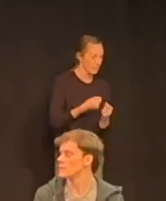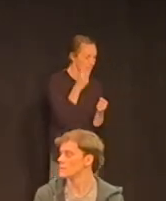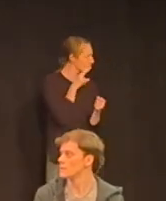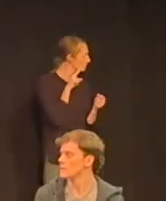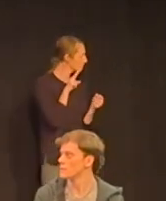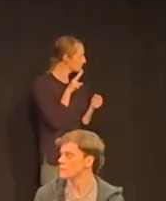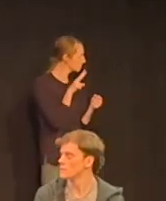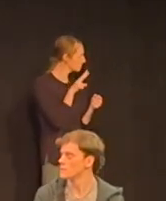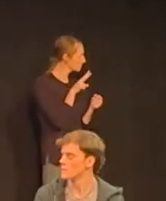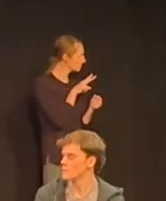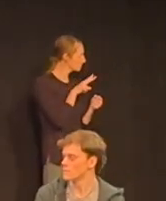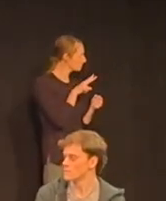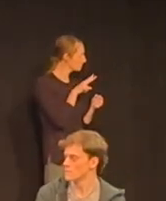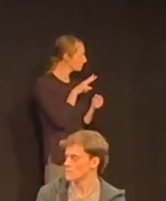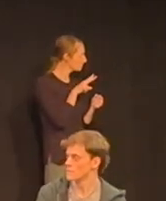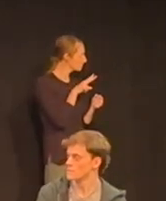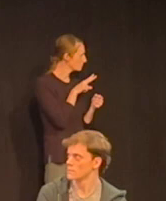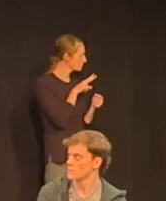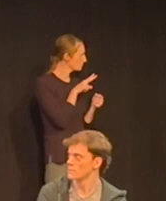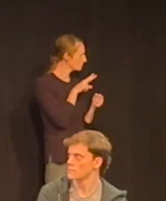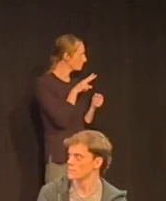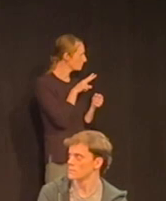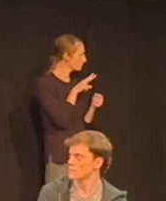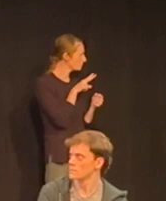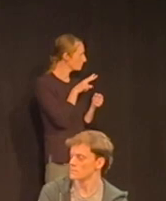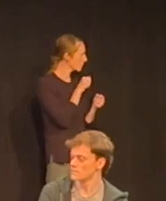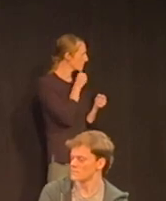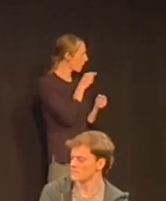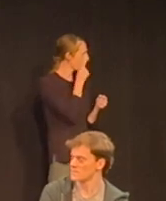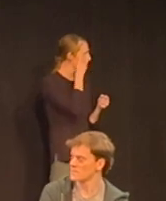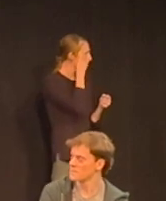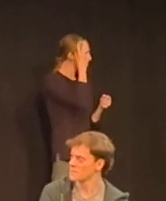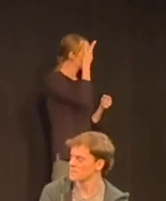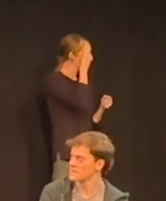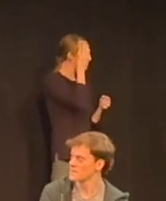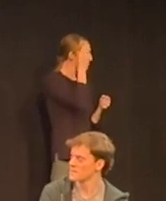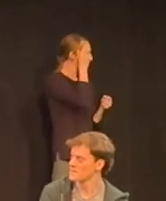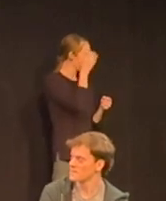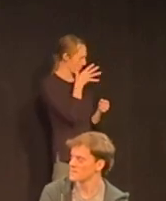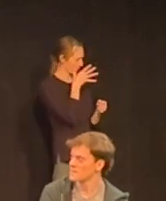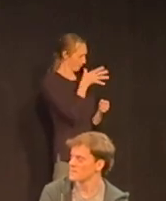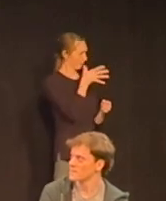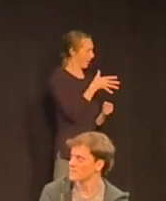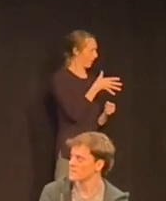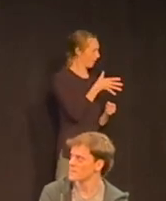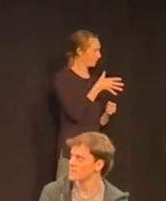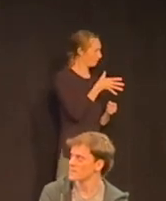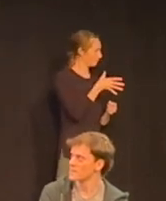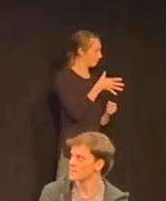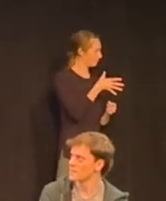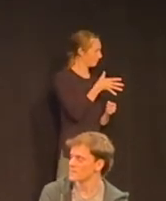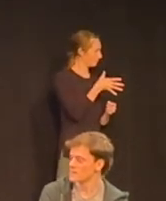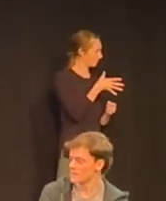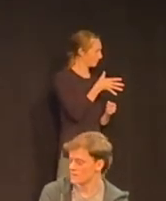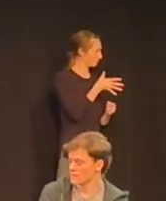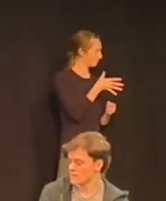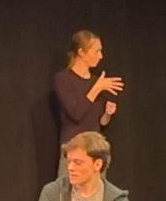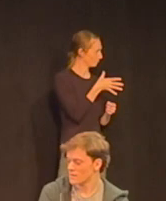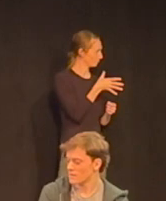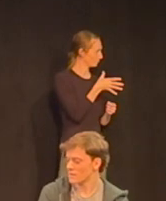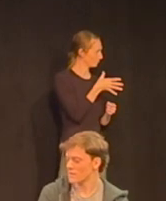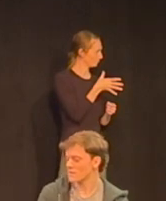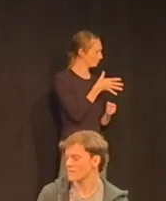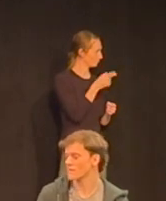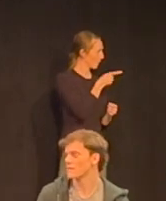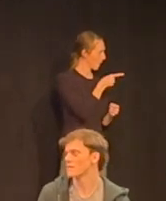that says, "Don't even think about it, Grandma." And then you are going to go through